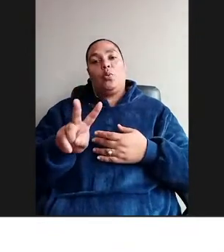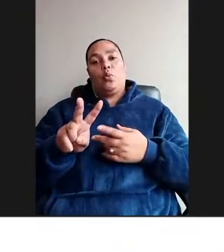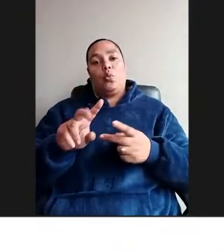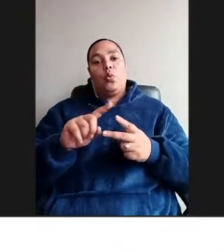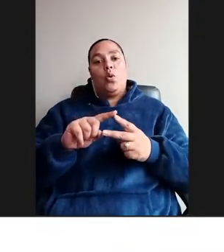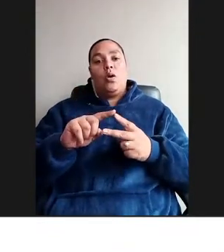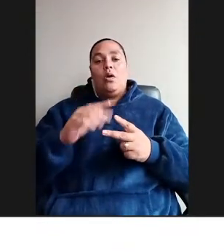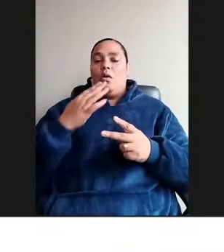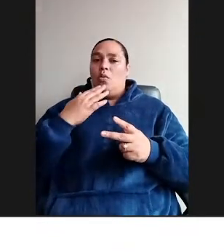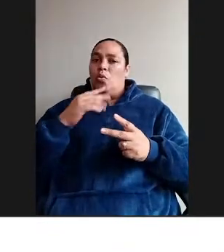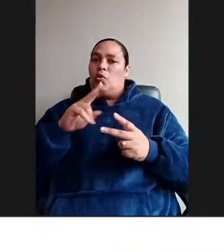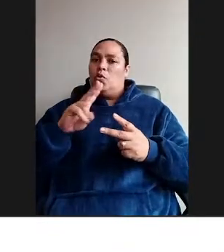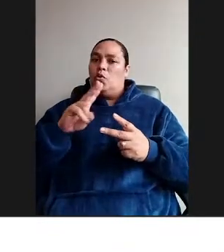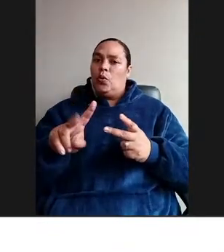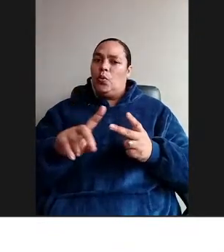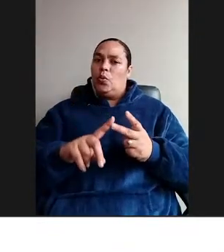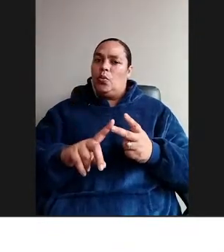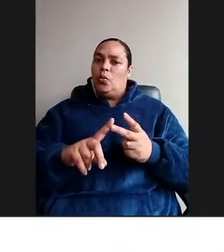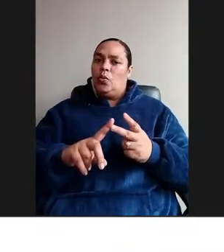that?